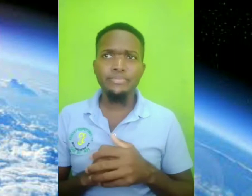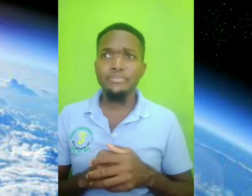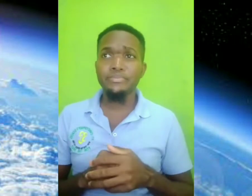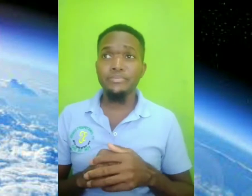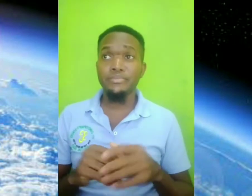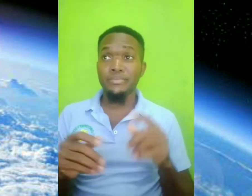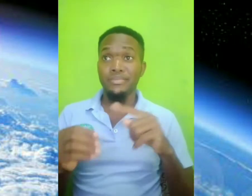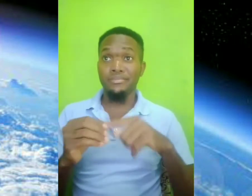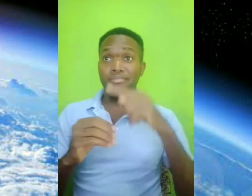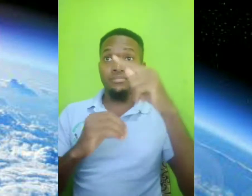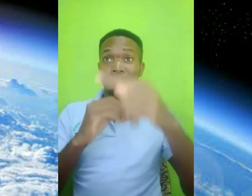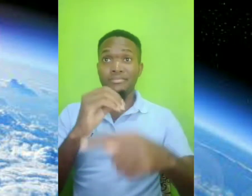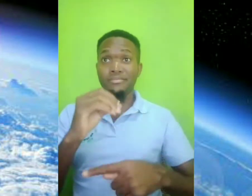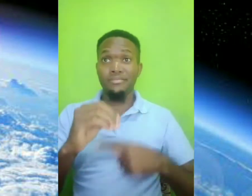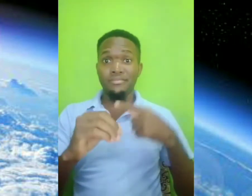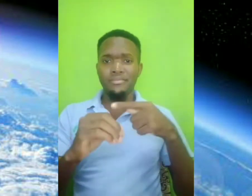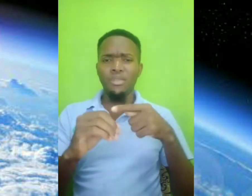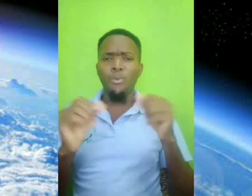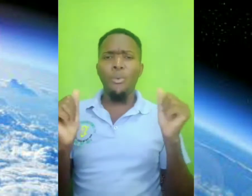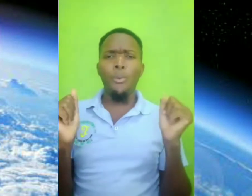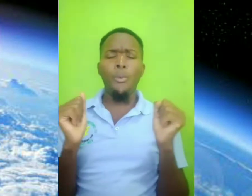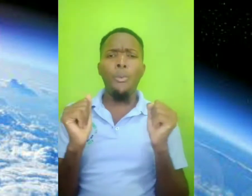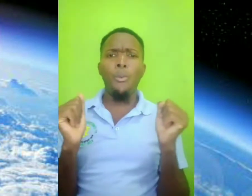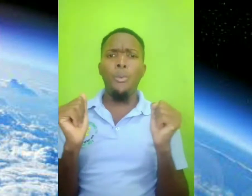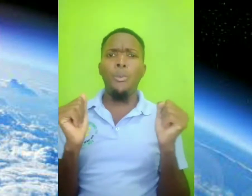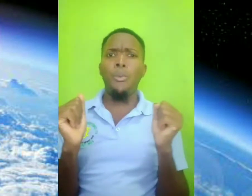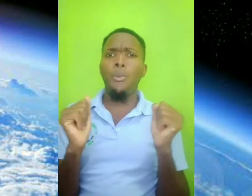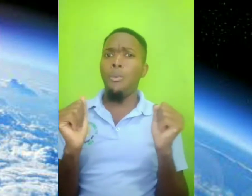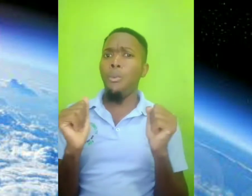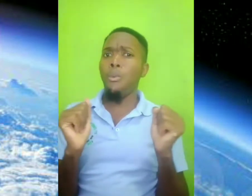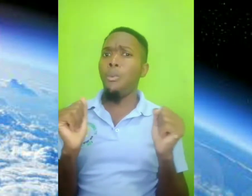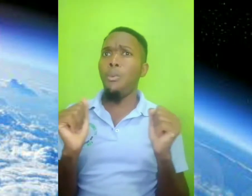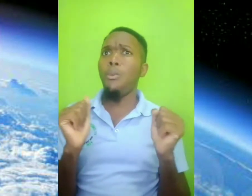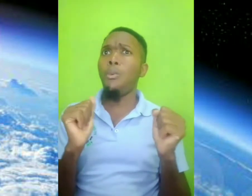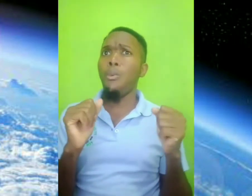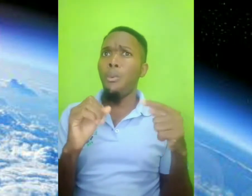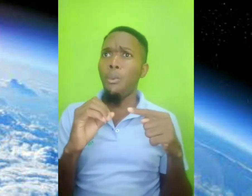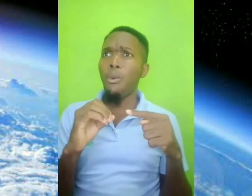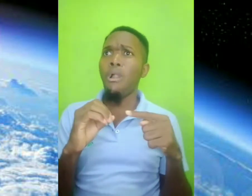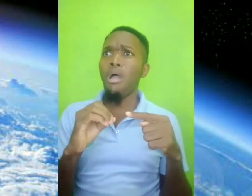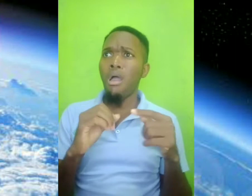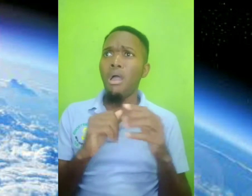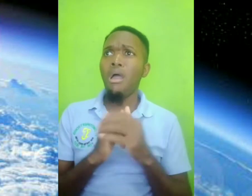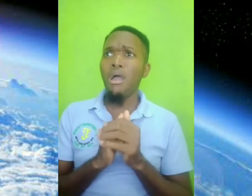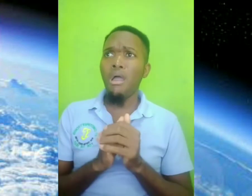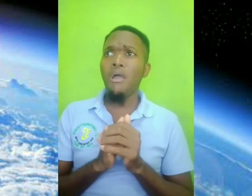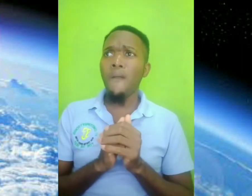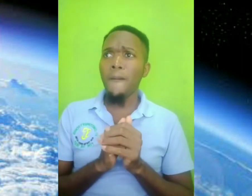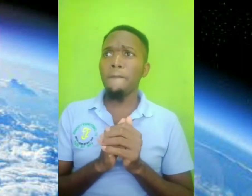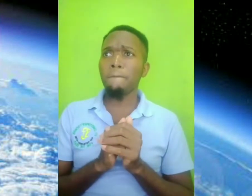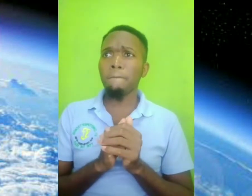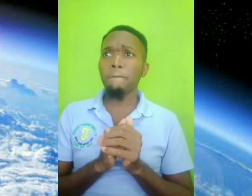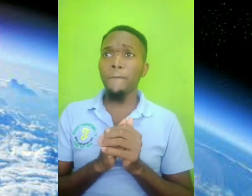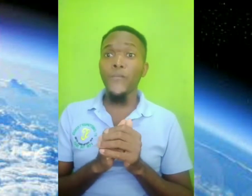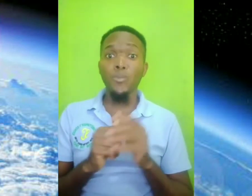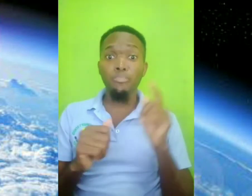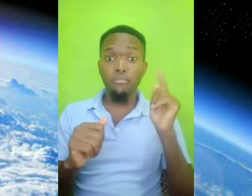The lack of atmosphere would allow the earth to be cold and chilly.